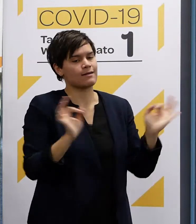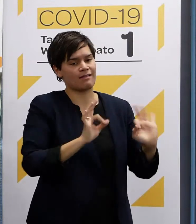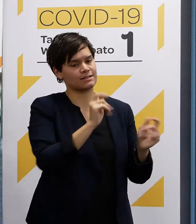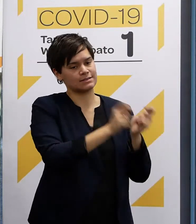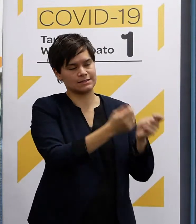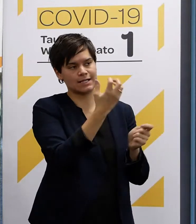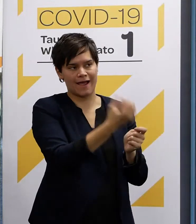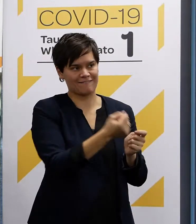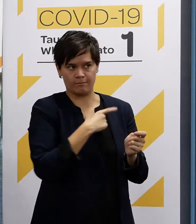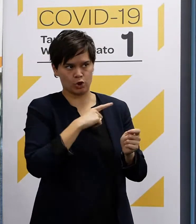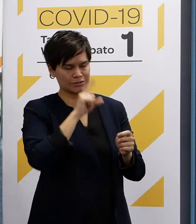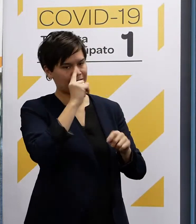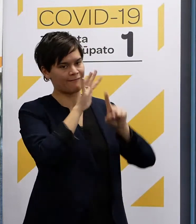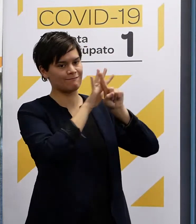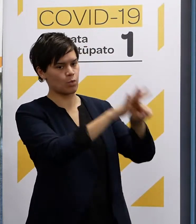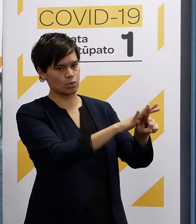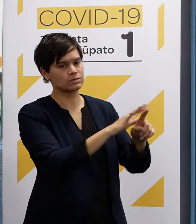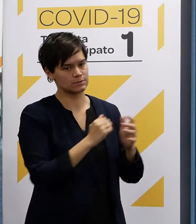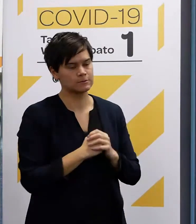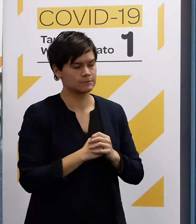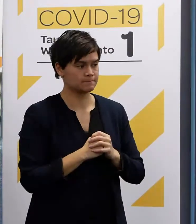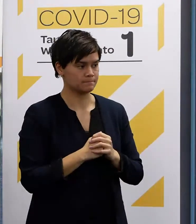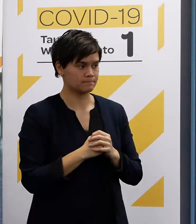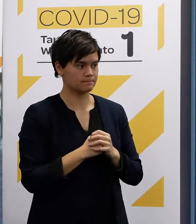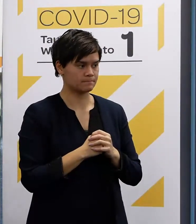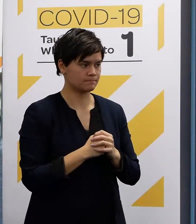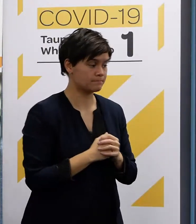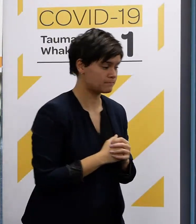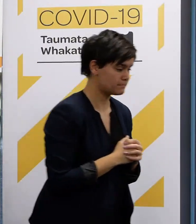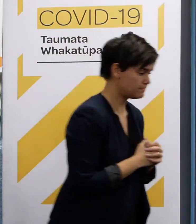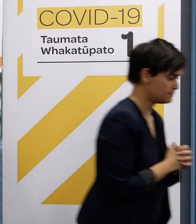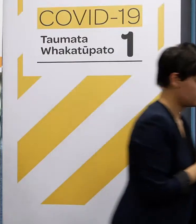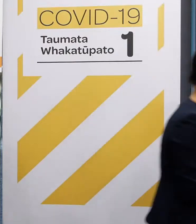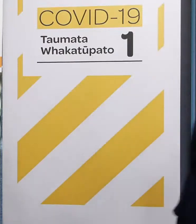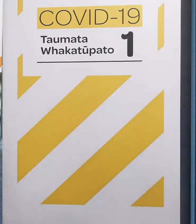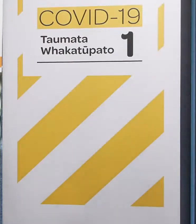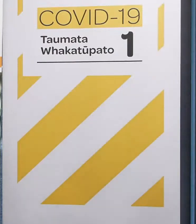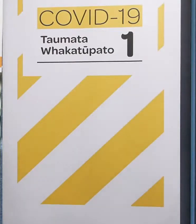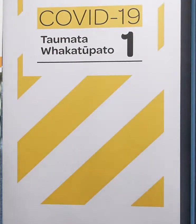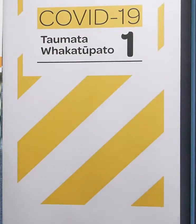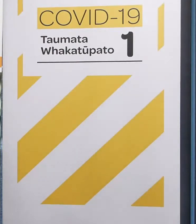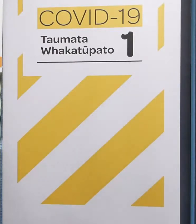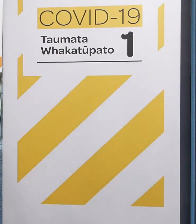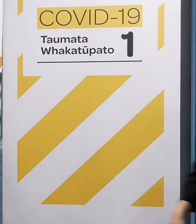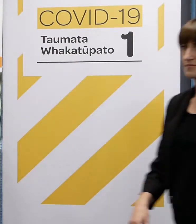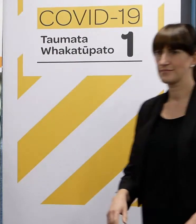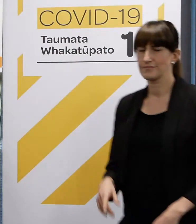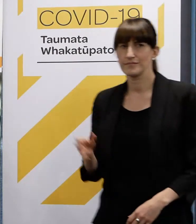that additional measure for everybody in managed isolation. Can I clarify, out of that